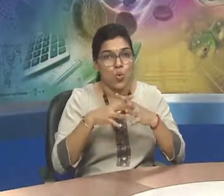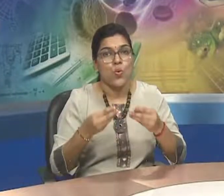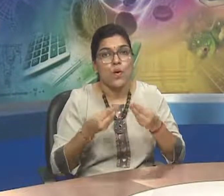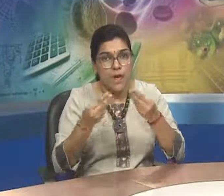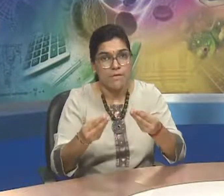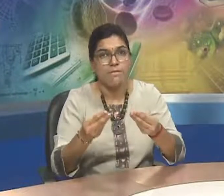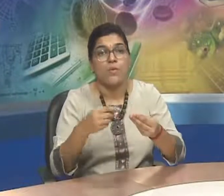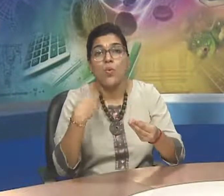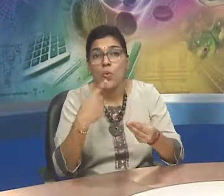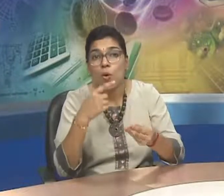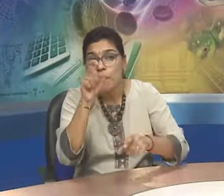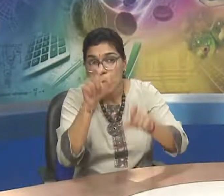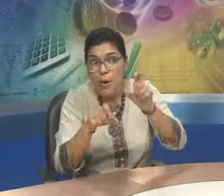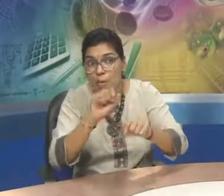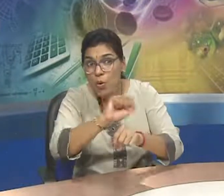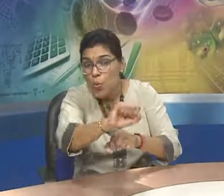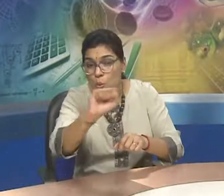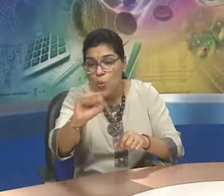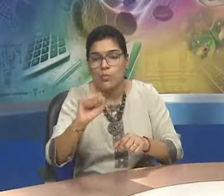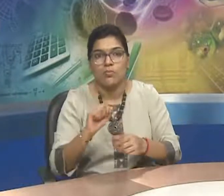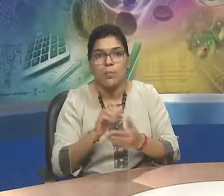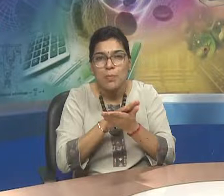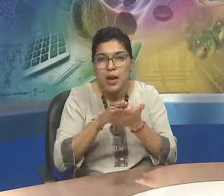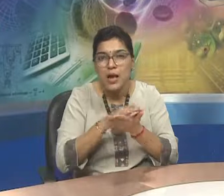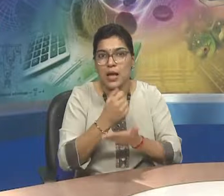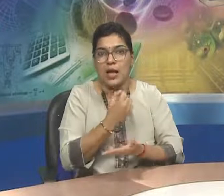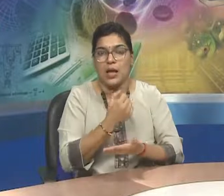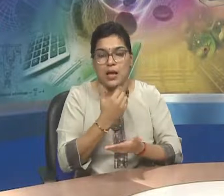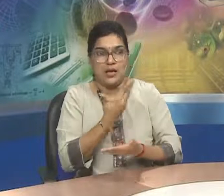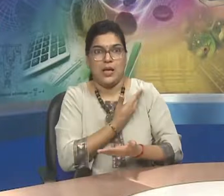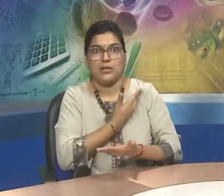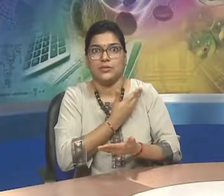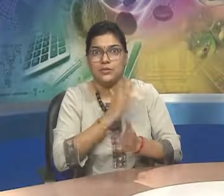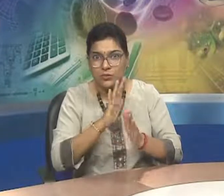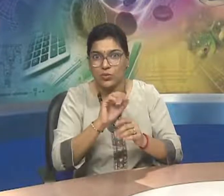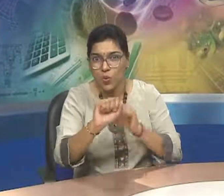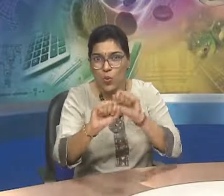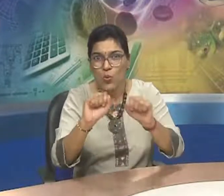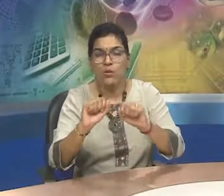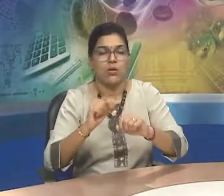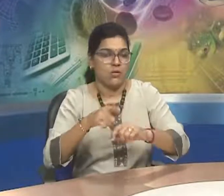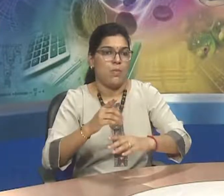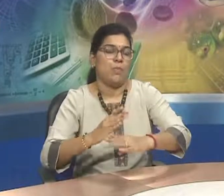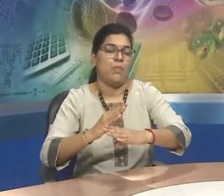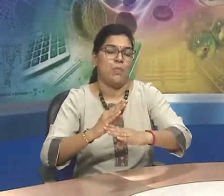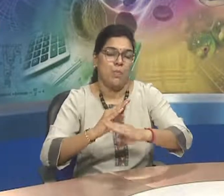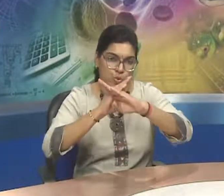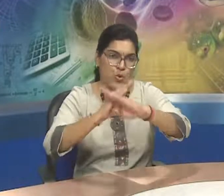legal remedies for the protection of fundamental rights.